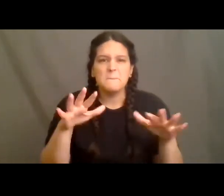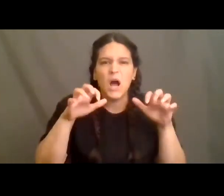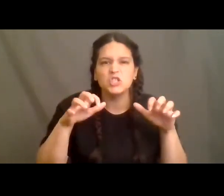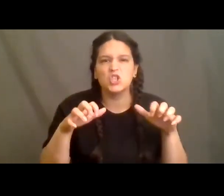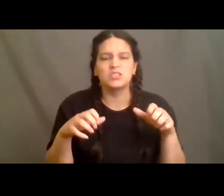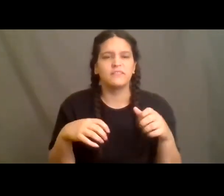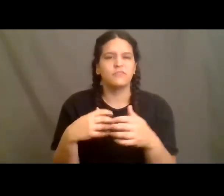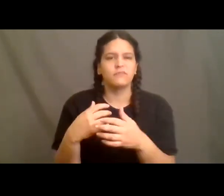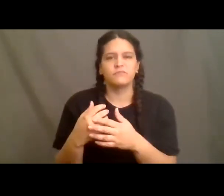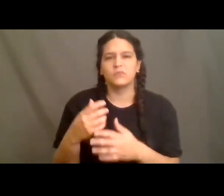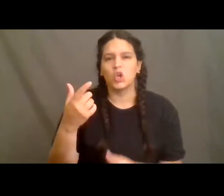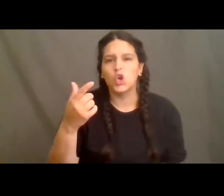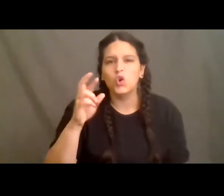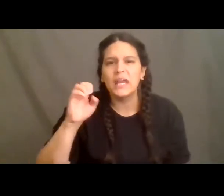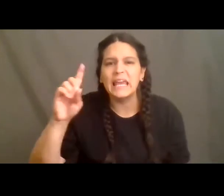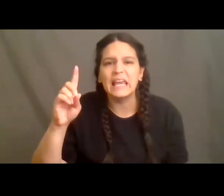starvation,